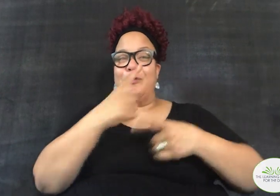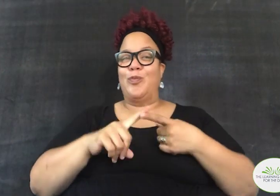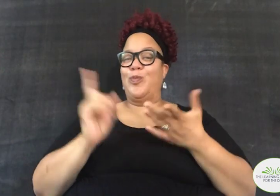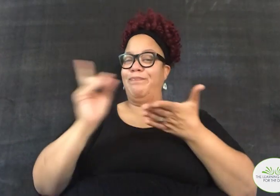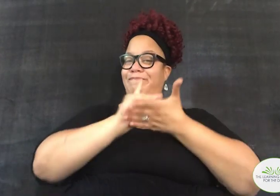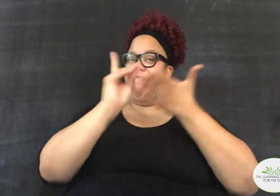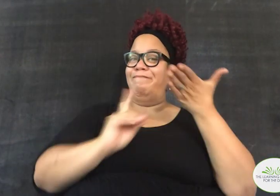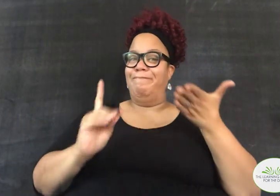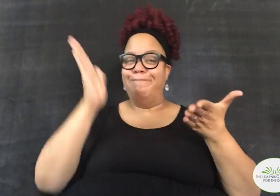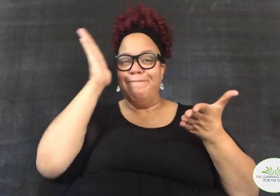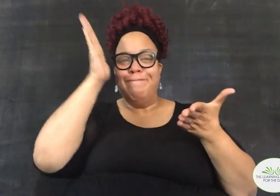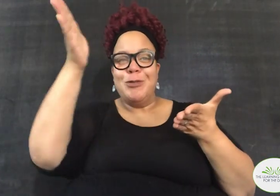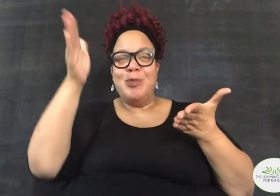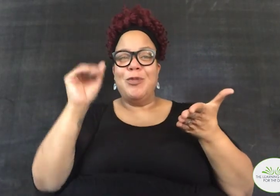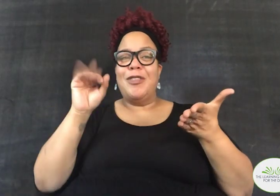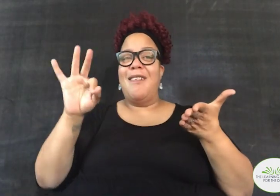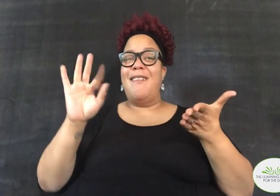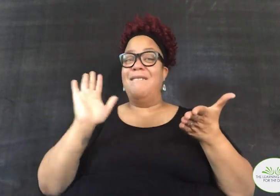their choice.